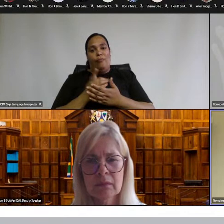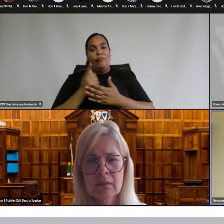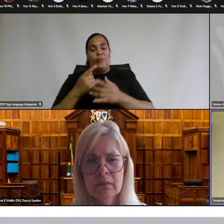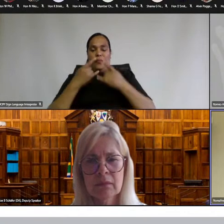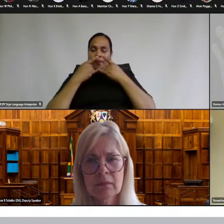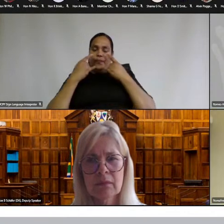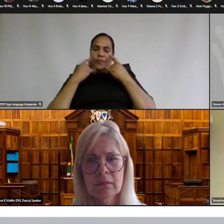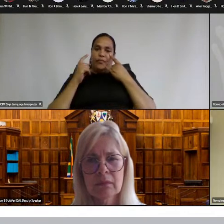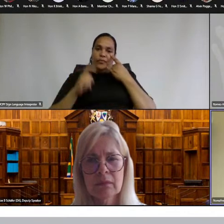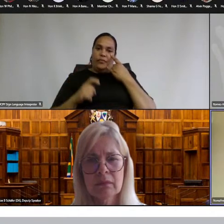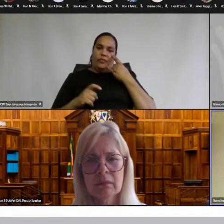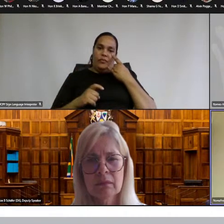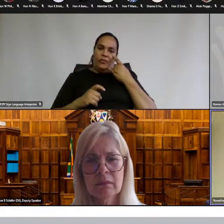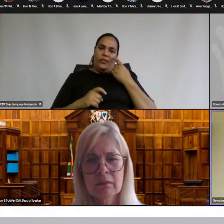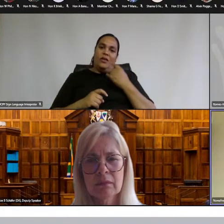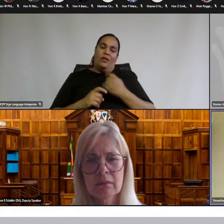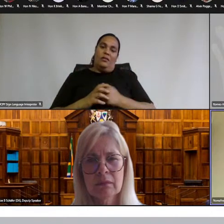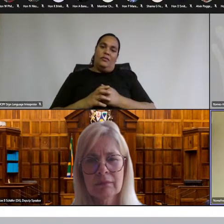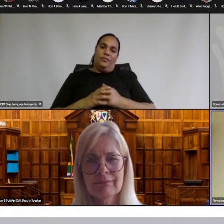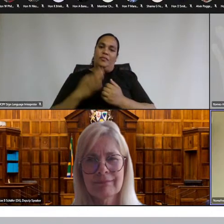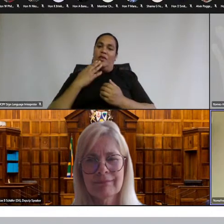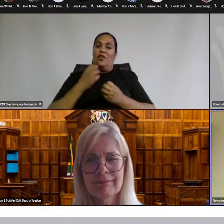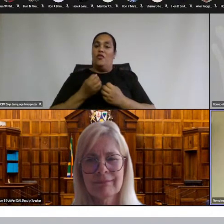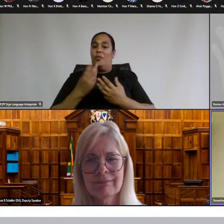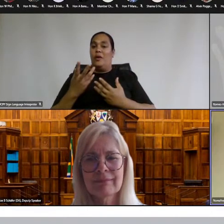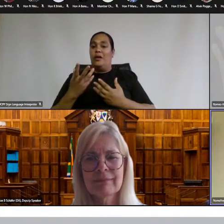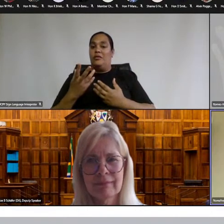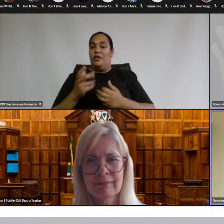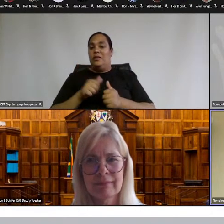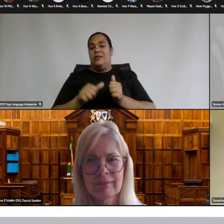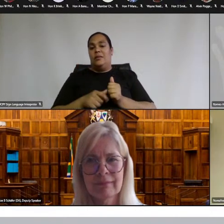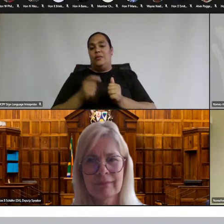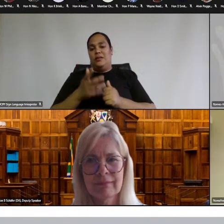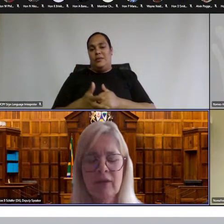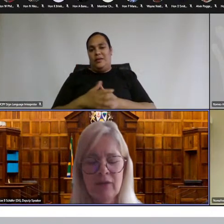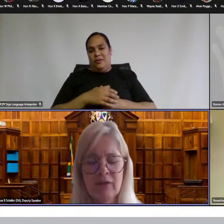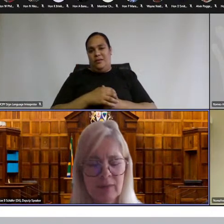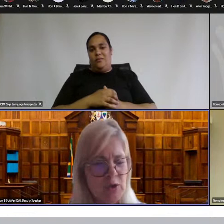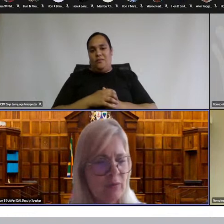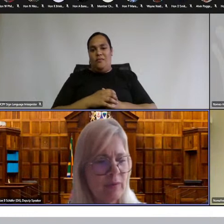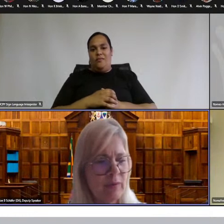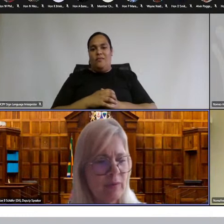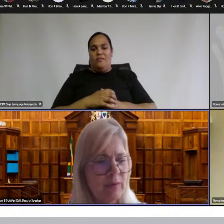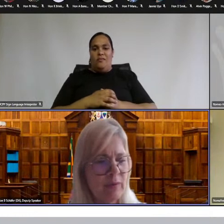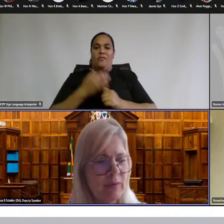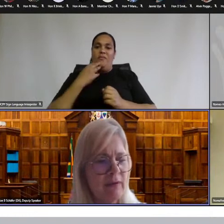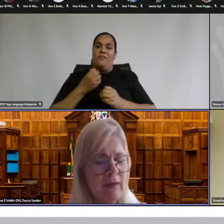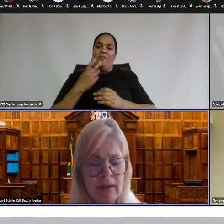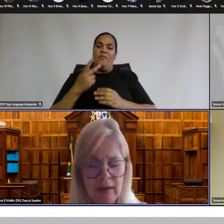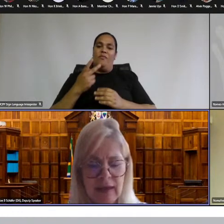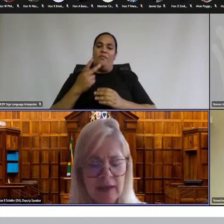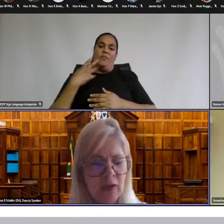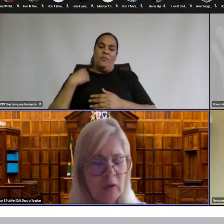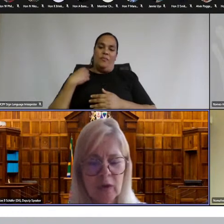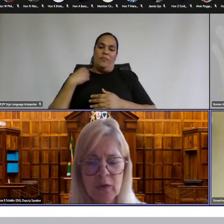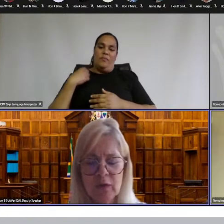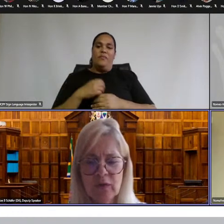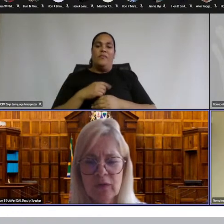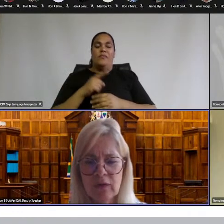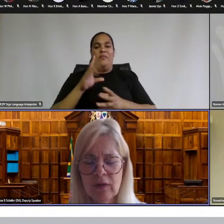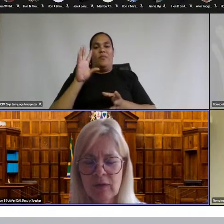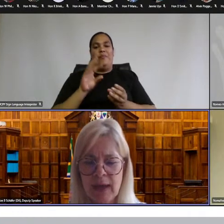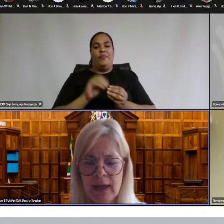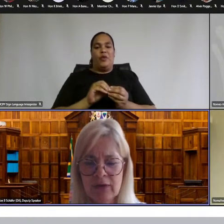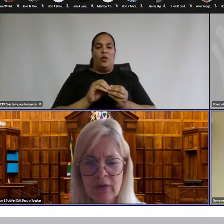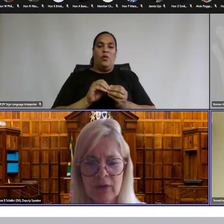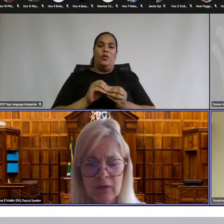mask wherever you are. Thank you very much, Deputy Speaker. Thank you very much, Honourable Minister. That